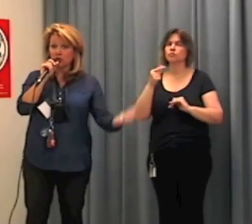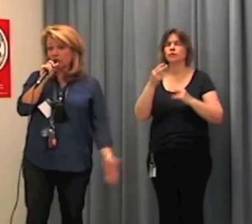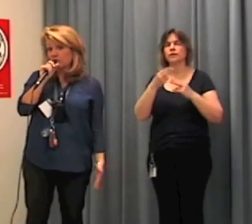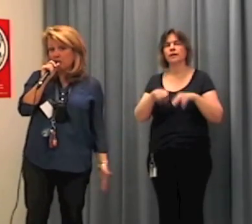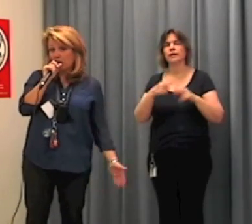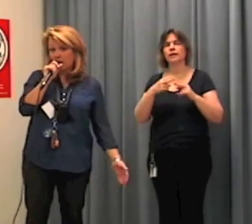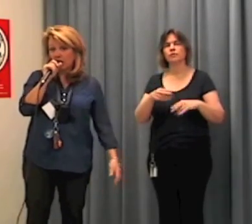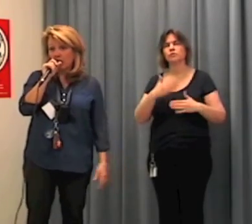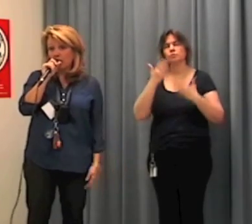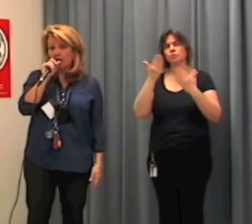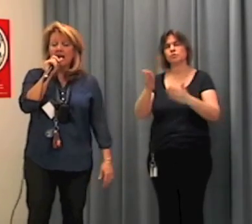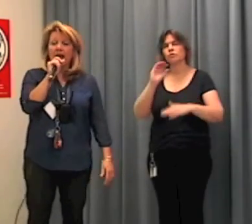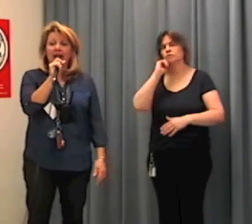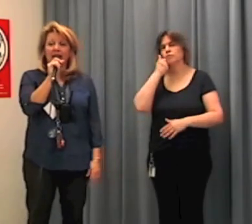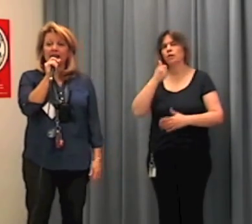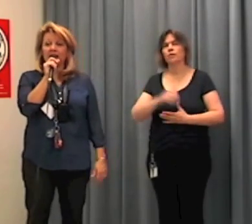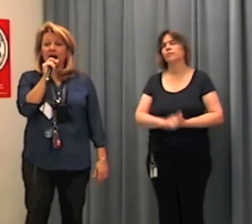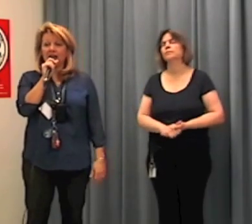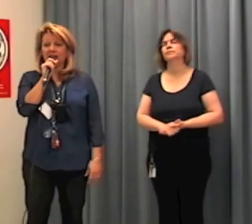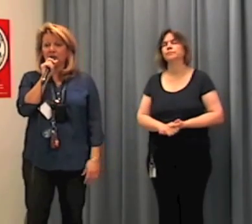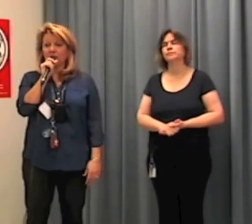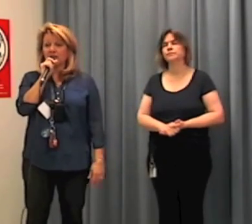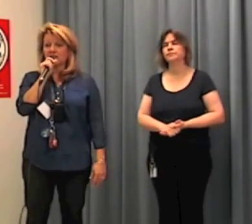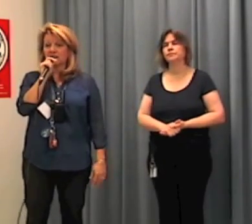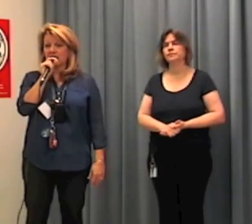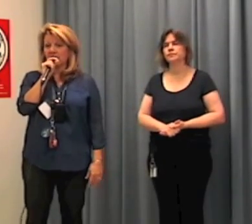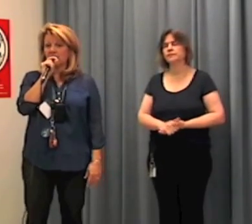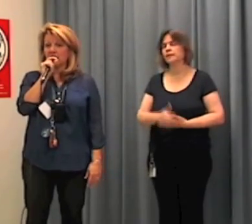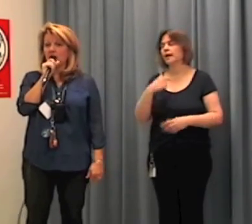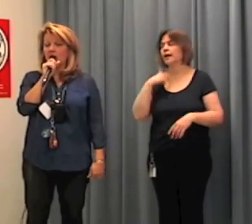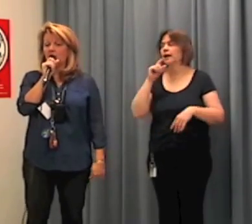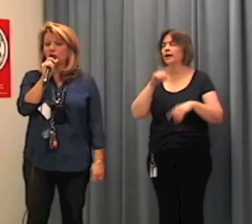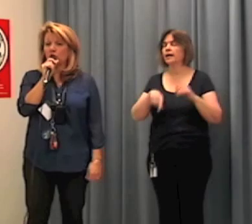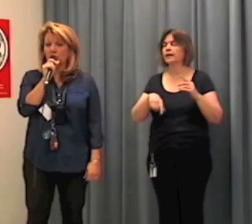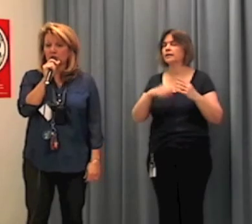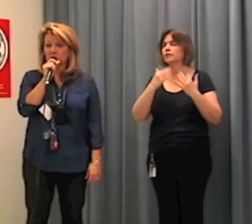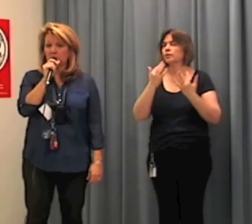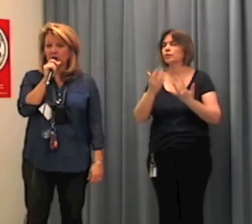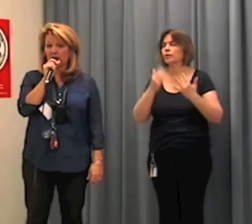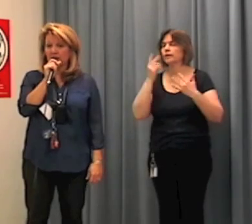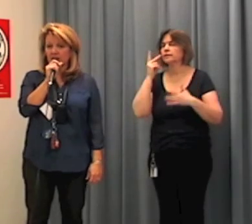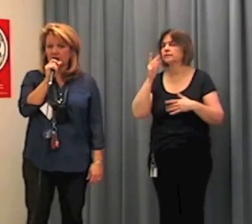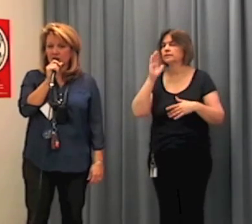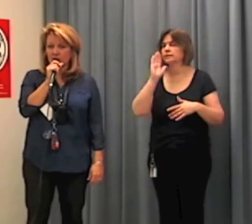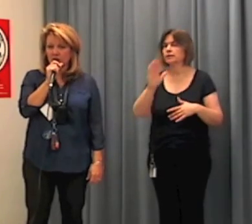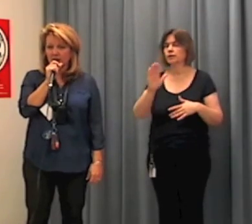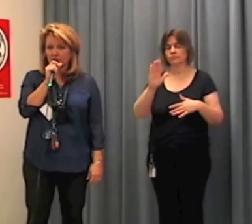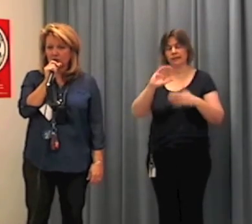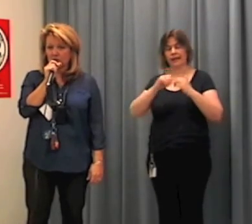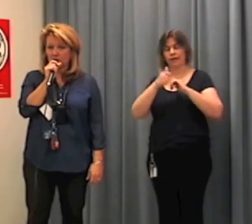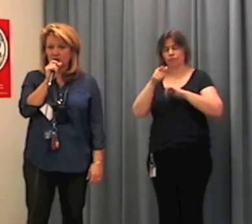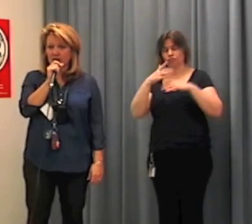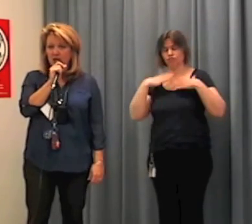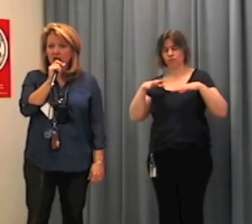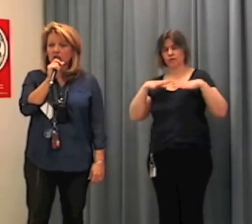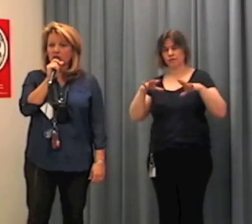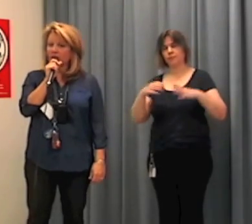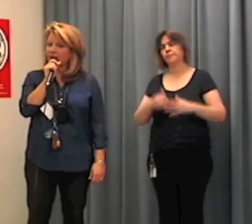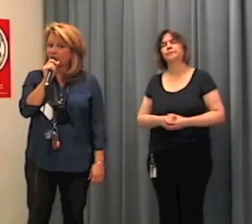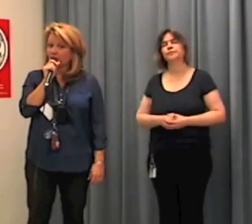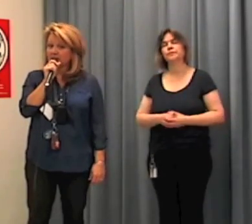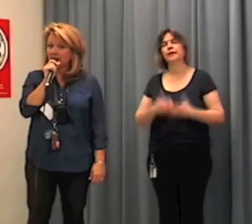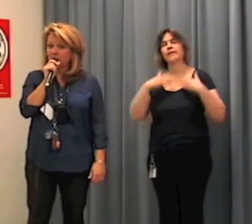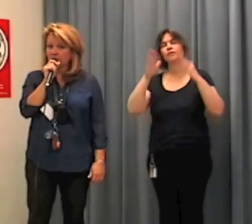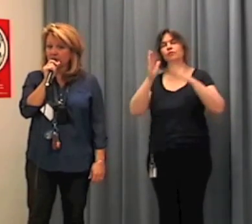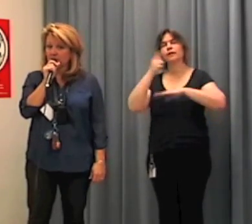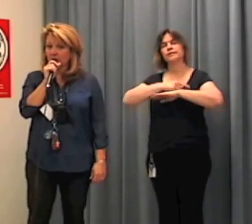be served tomorrow. And I can't wait to see your spirit to show Dr. Seuss. So everybody